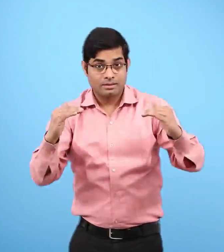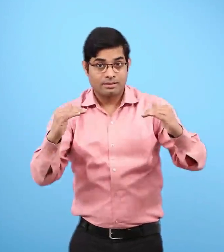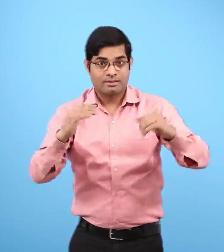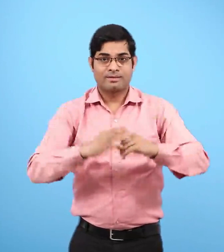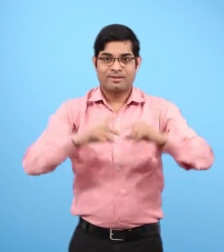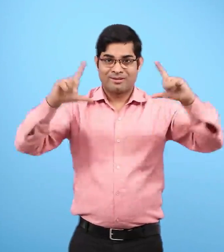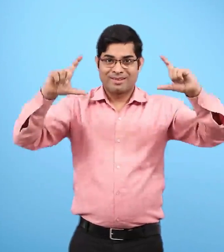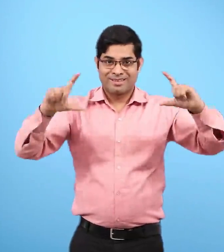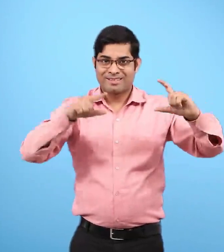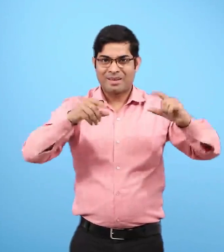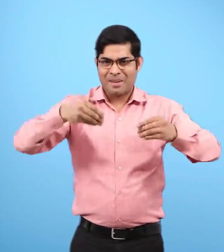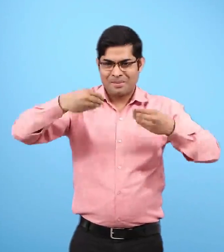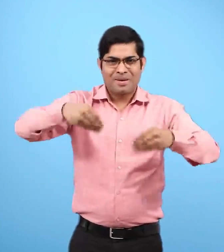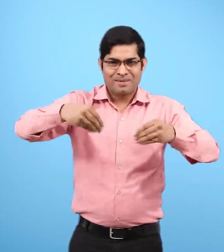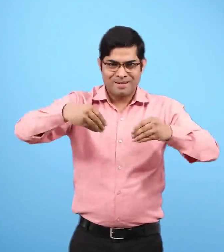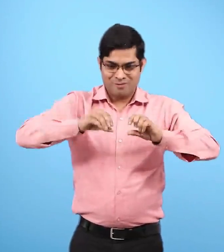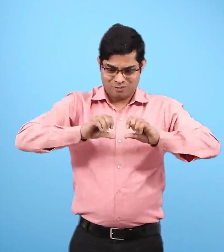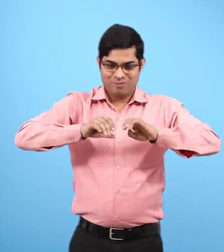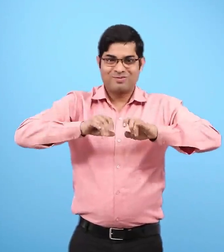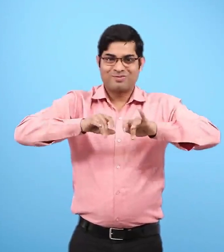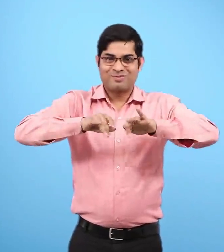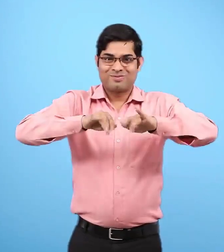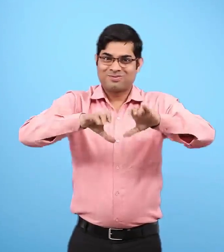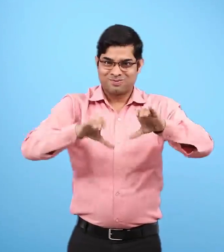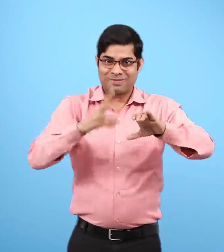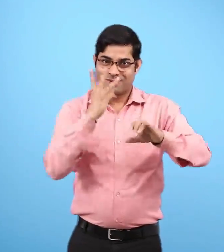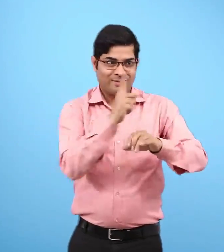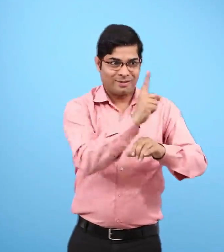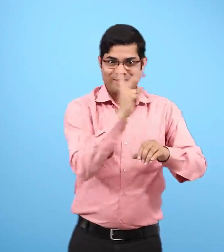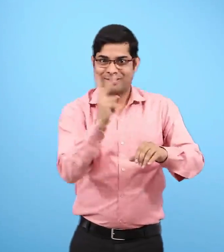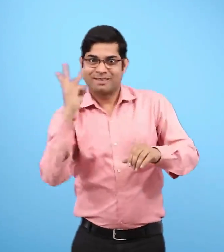Part 2 picture shows 3 paper rolls.